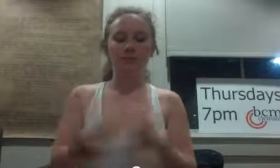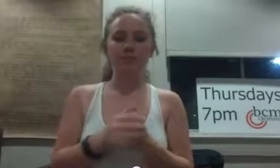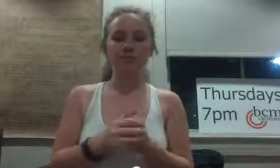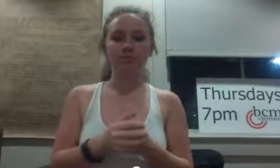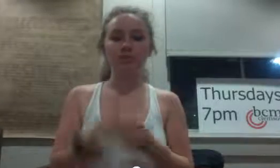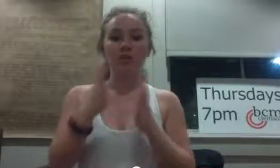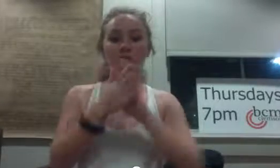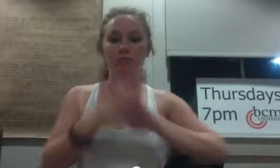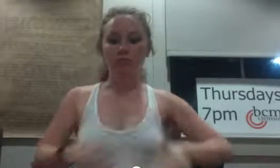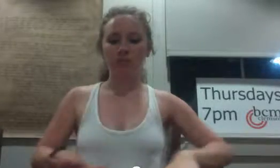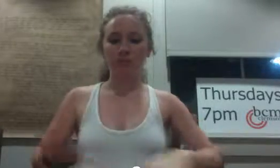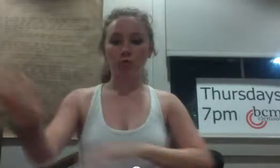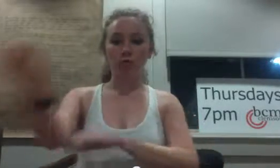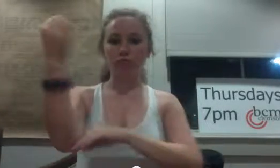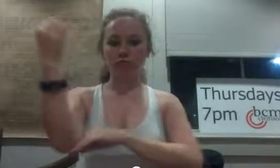arrested.